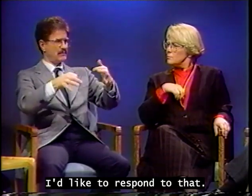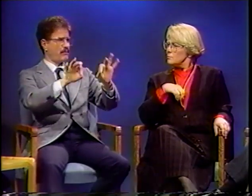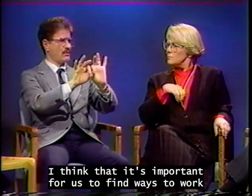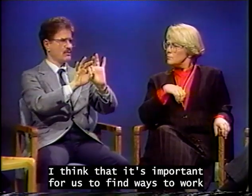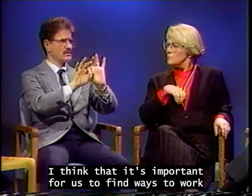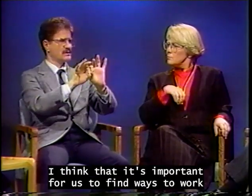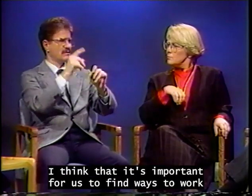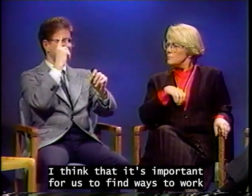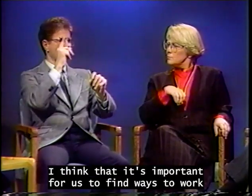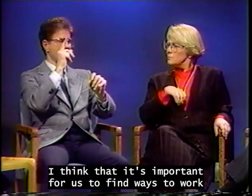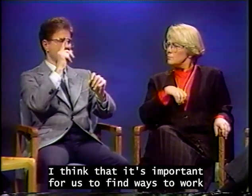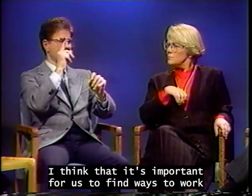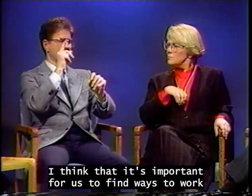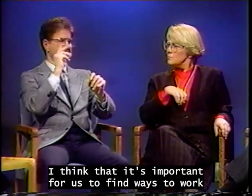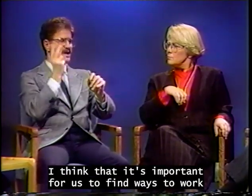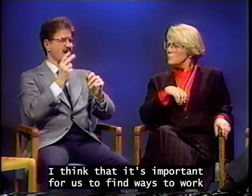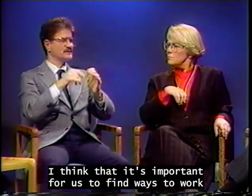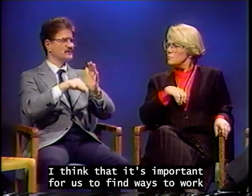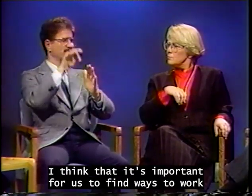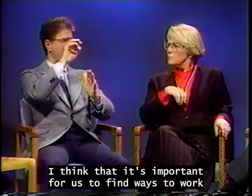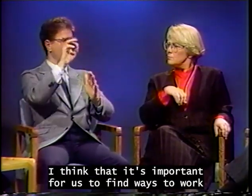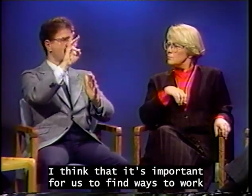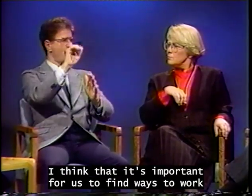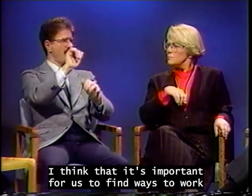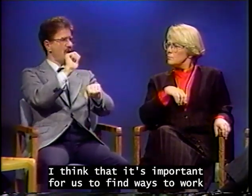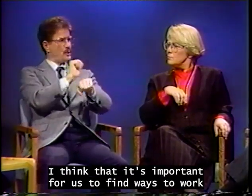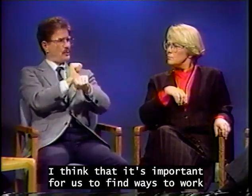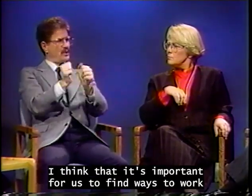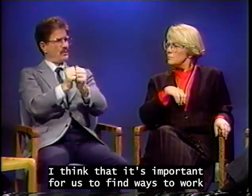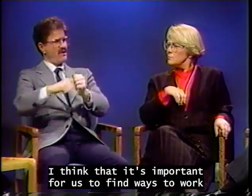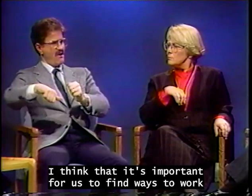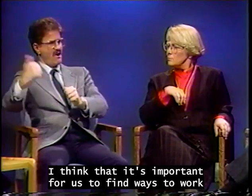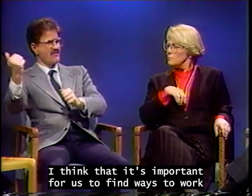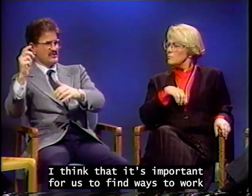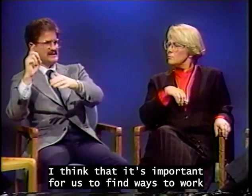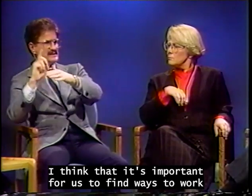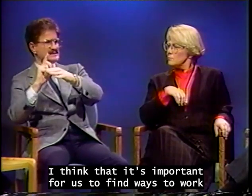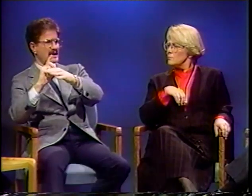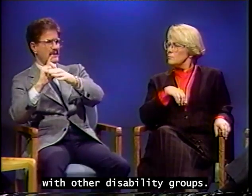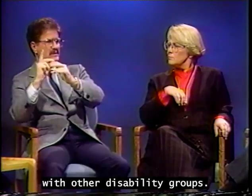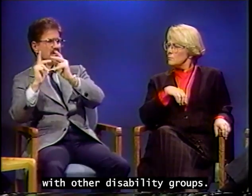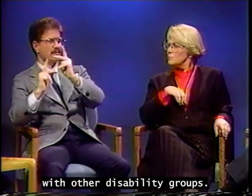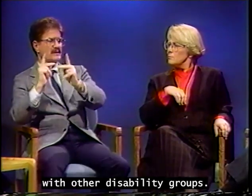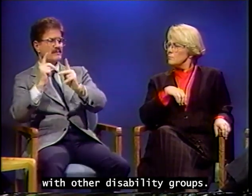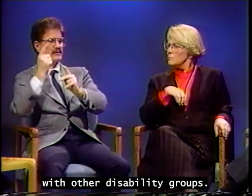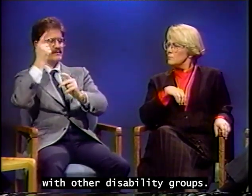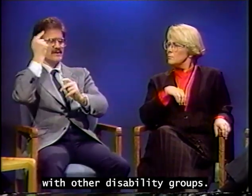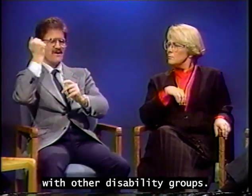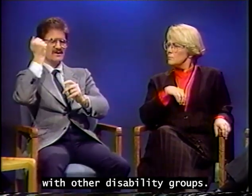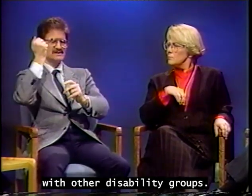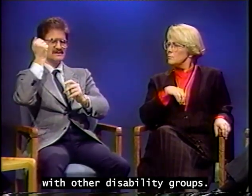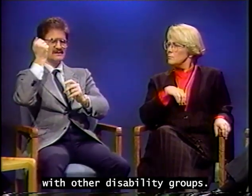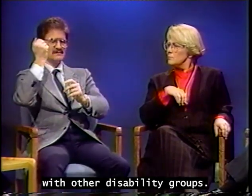I think that it's important for us to find ways to work with other disability groups.